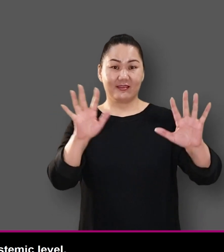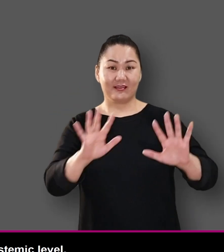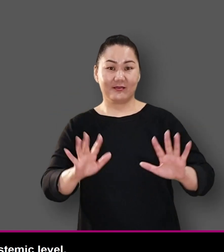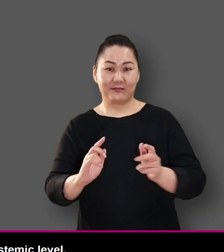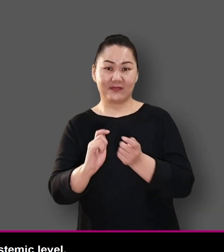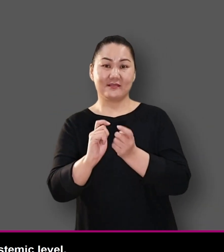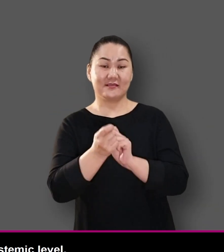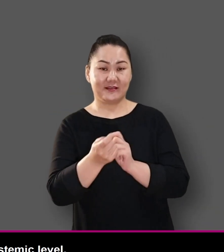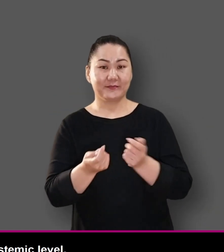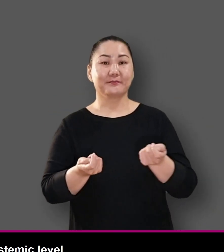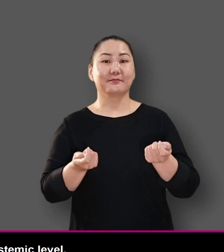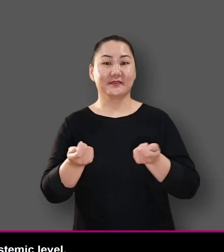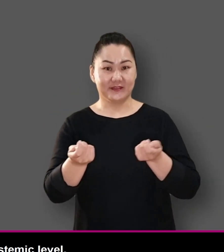at a systemic level.